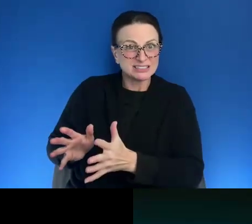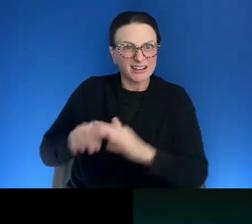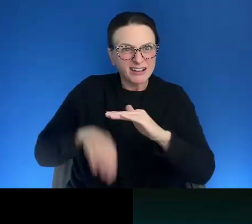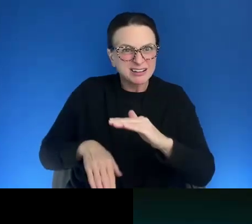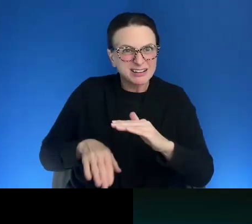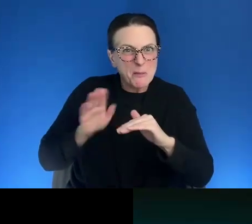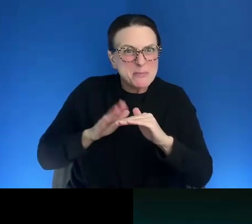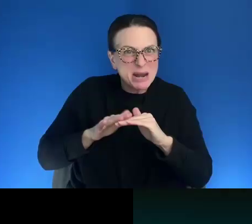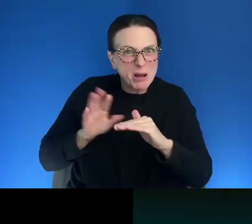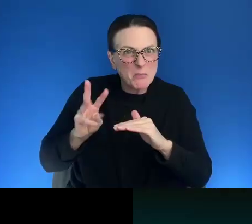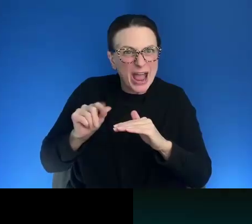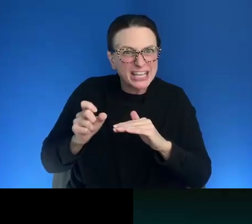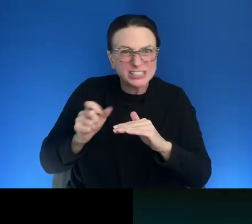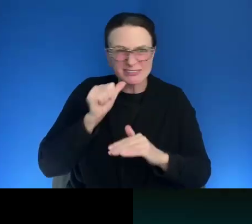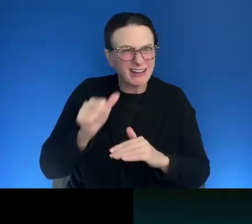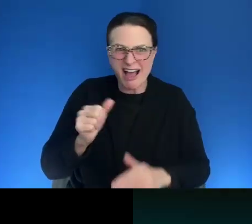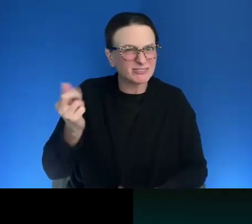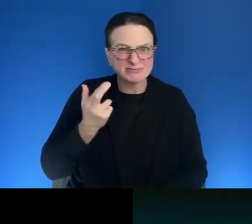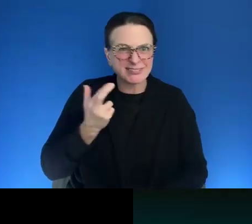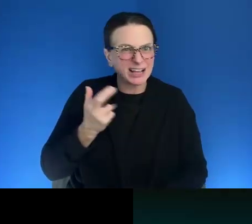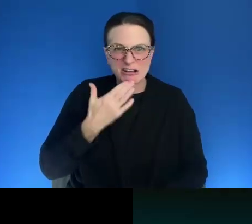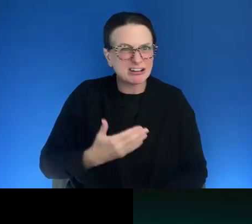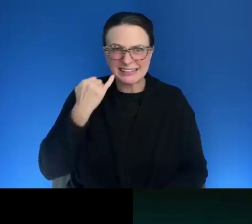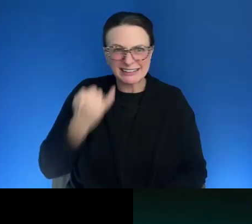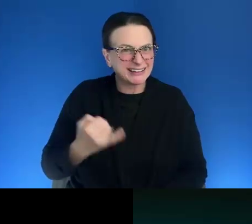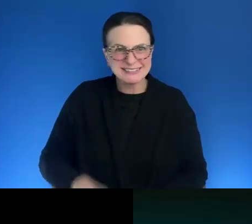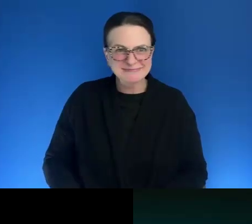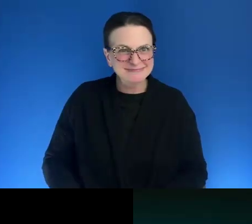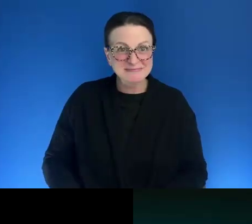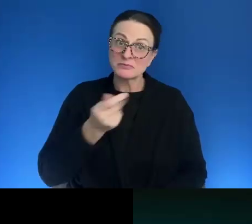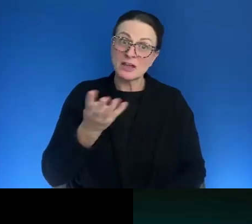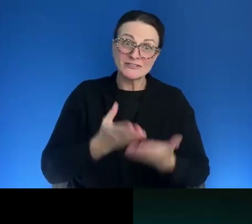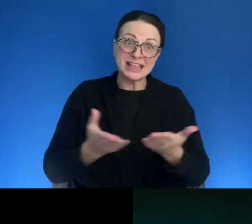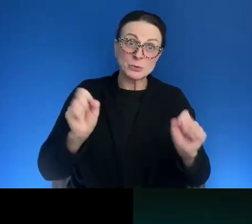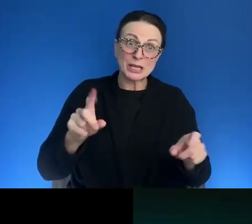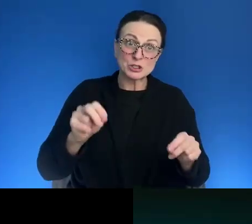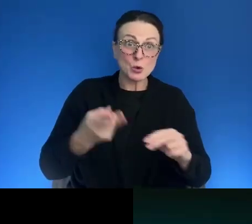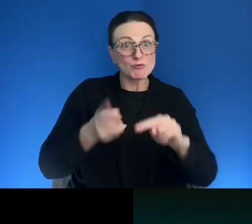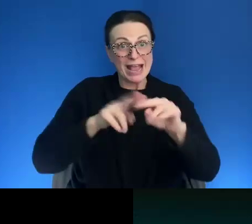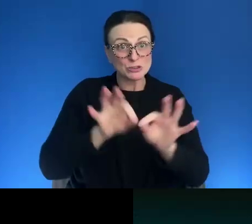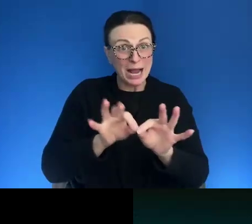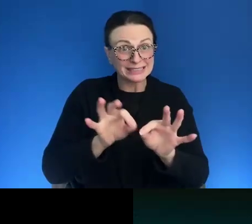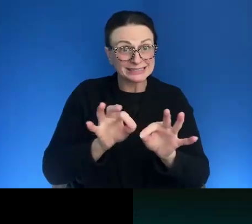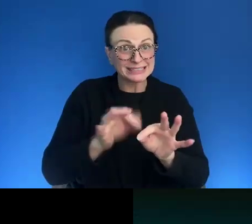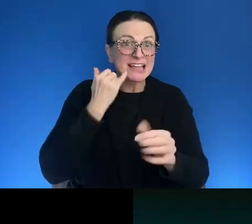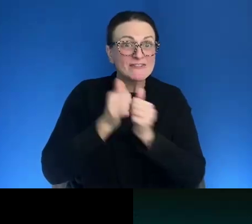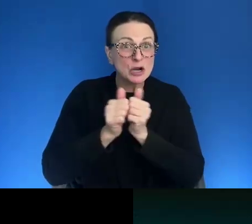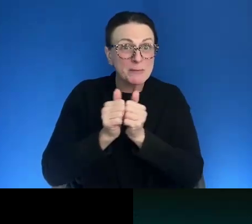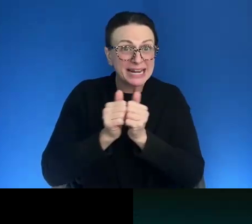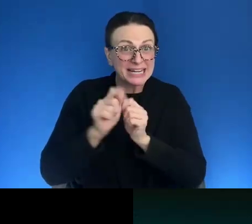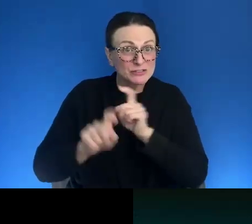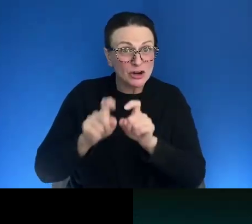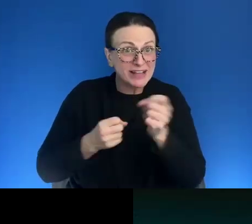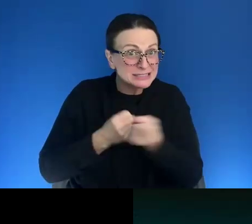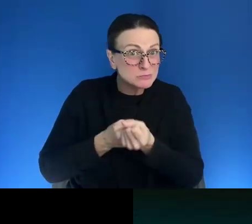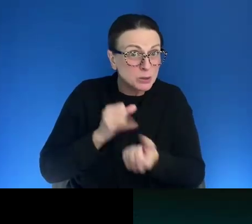minimum wage. It's not feasible. There's a couple things we could do, which is raise your prices if your competitive survey